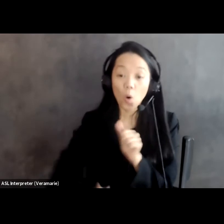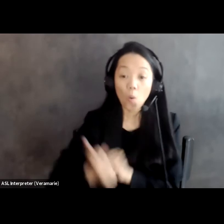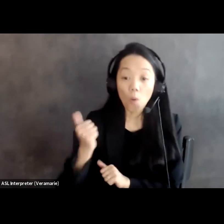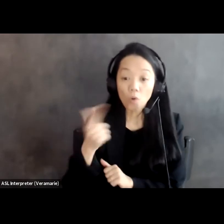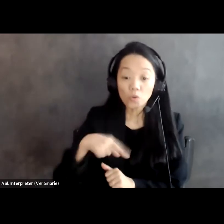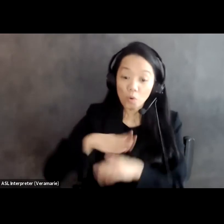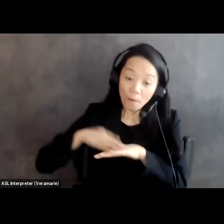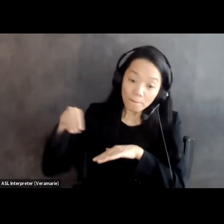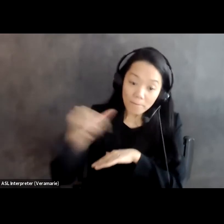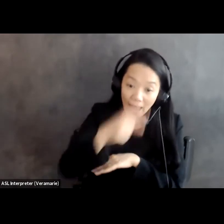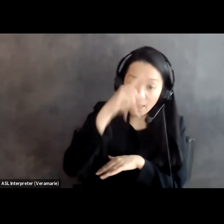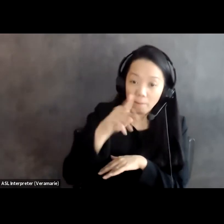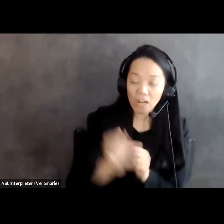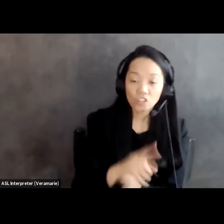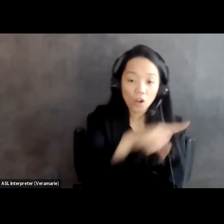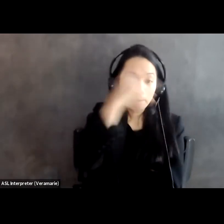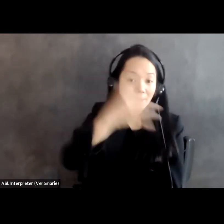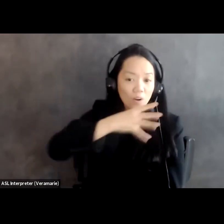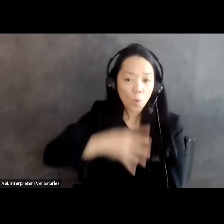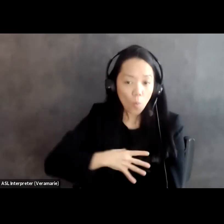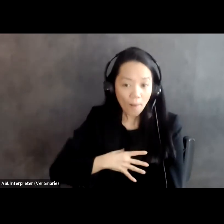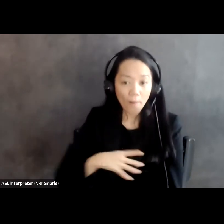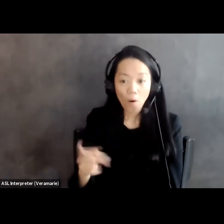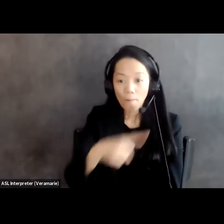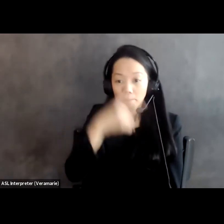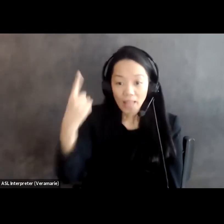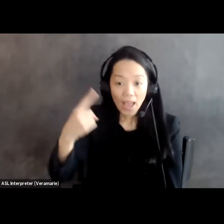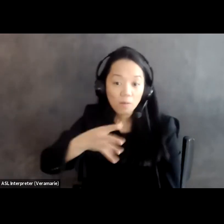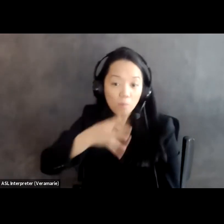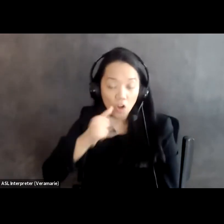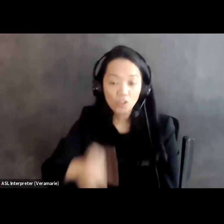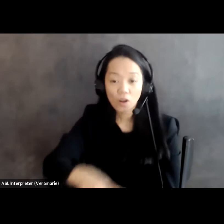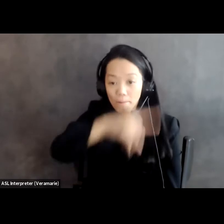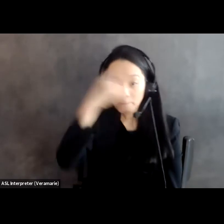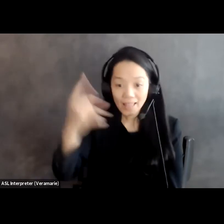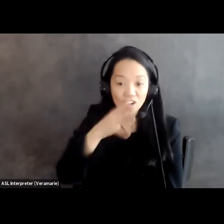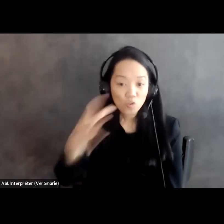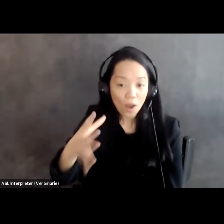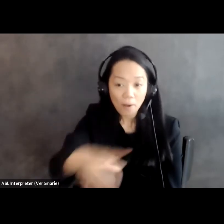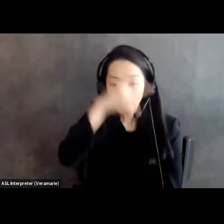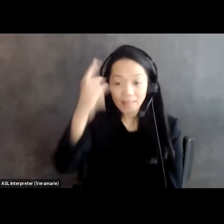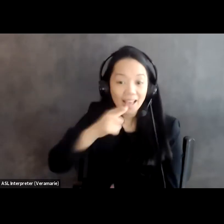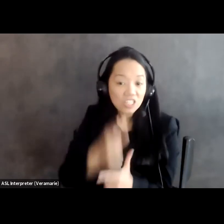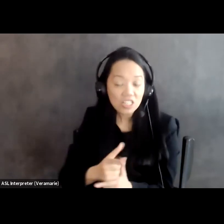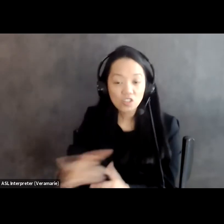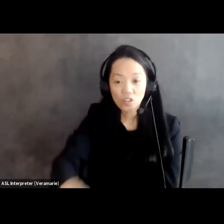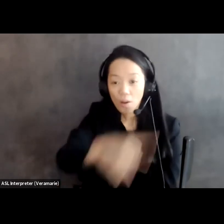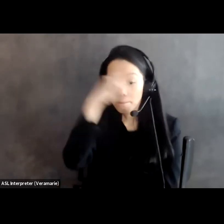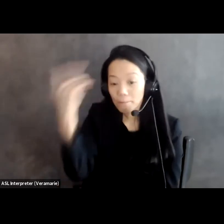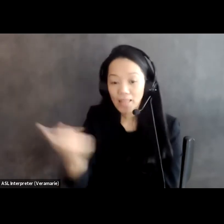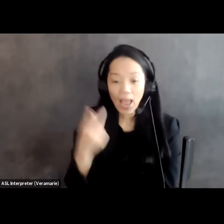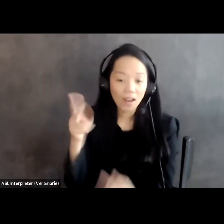who are paying these bonds are Black women. They're Black mothers, they're Black grandmothers, they're Black sisters, they're Black partners